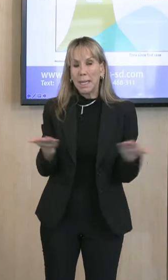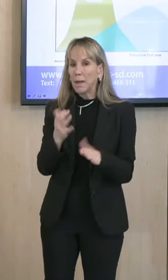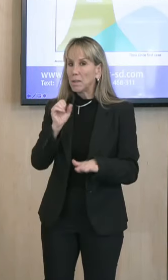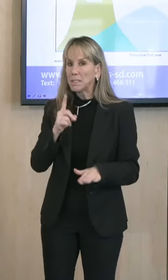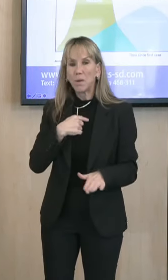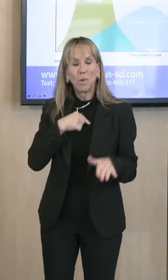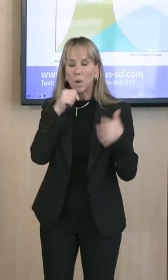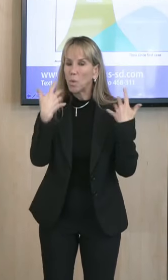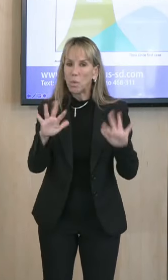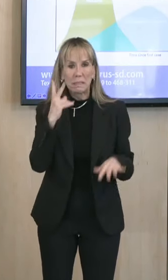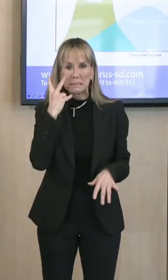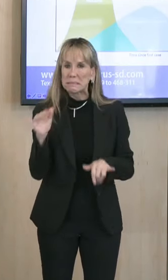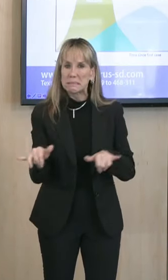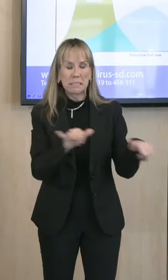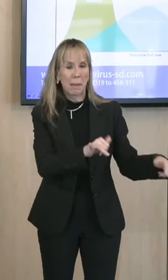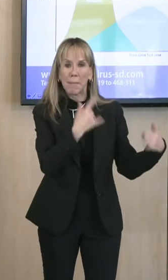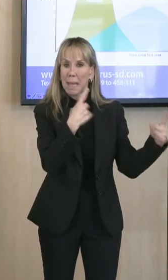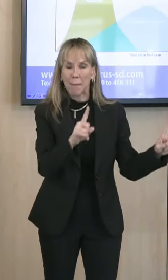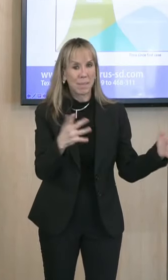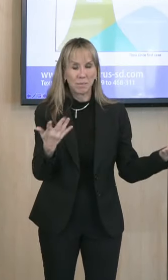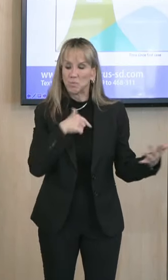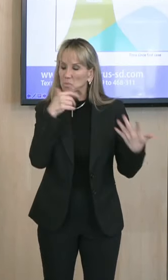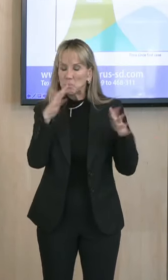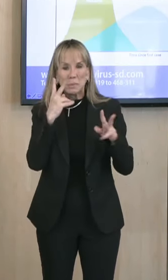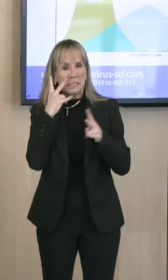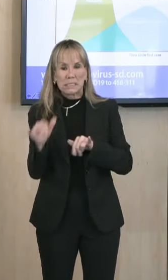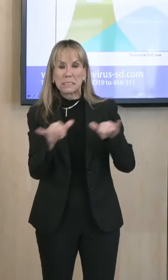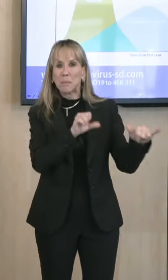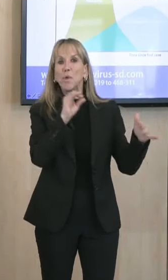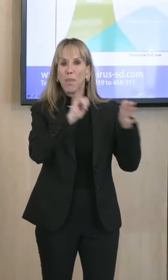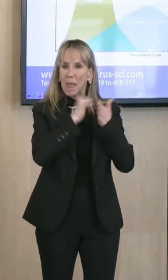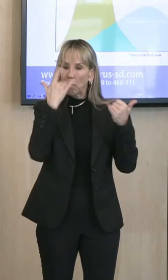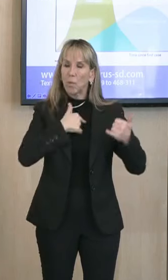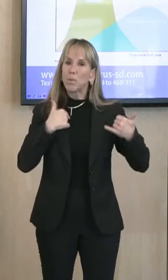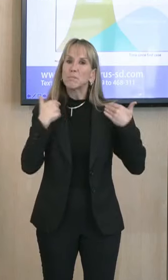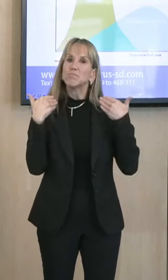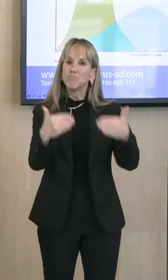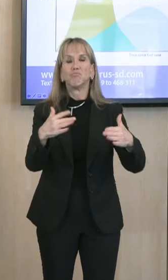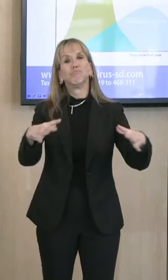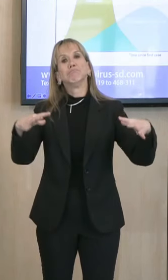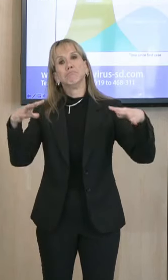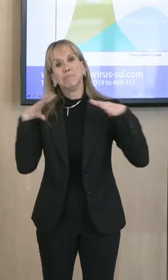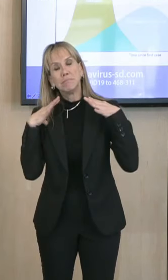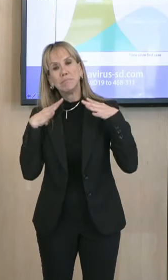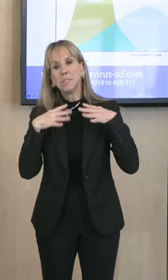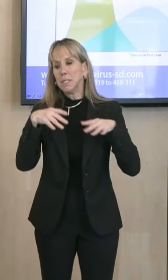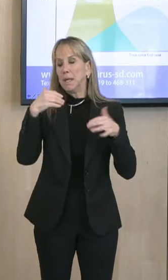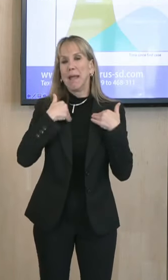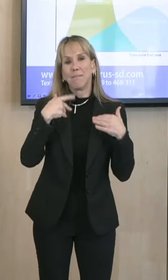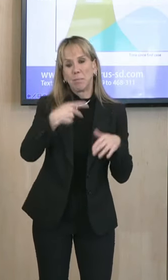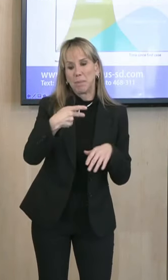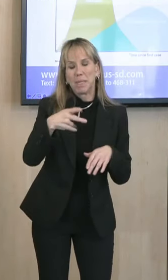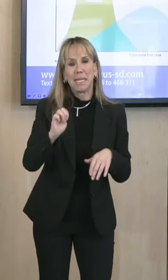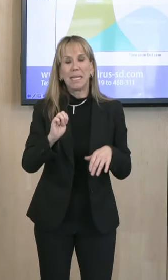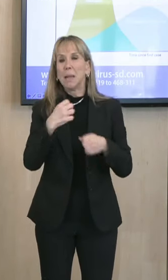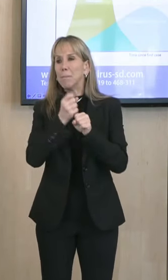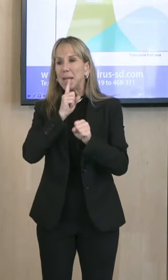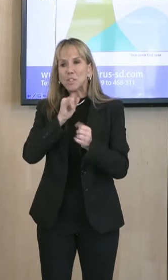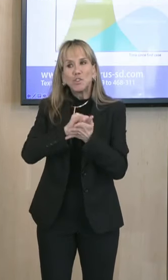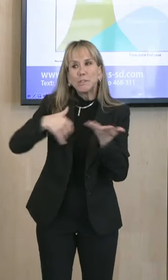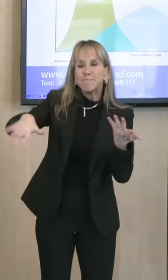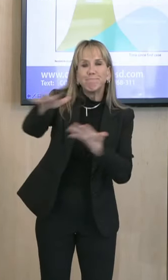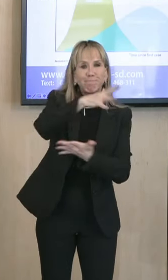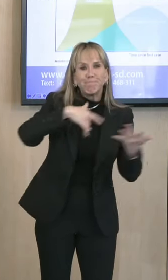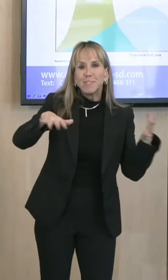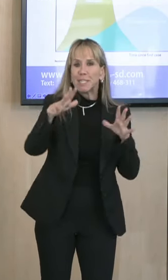Diego. And so we are, with all of these protective measures, these societal interventions, and the